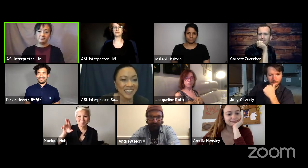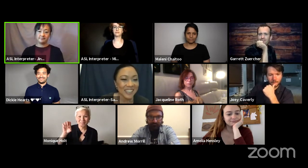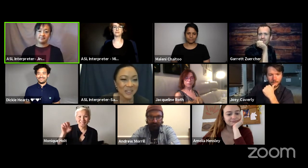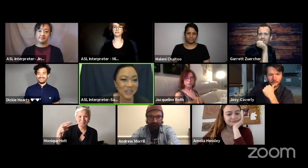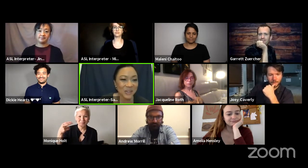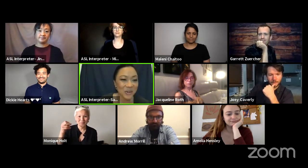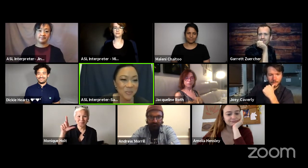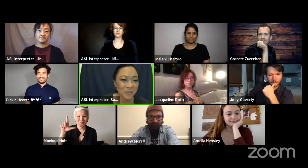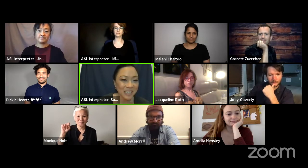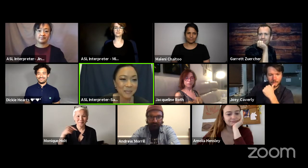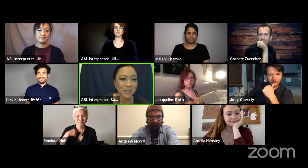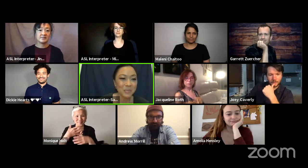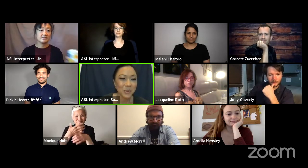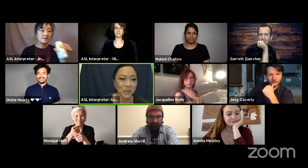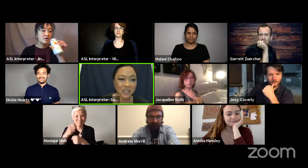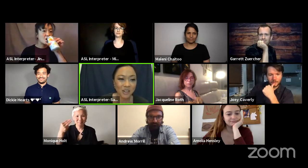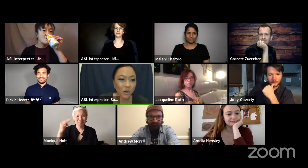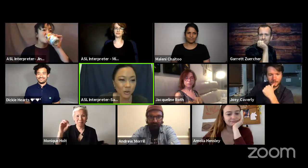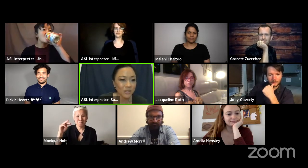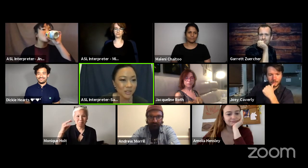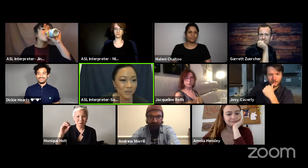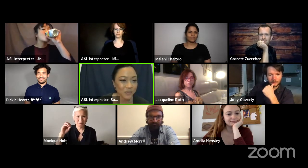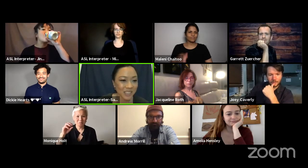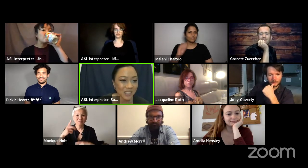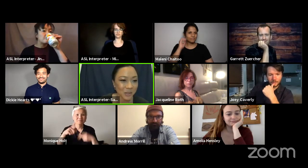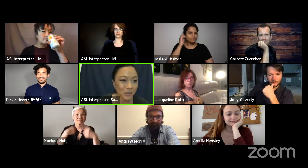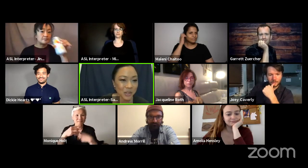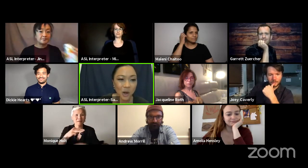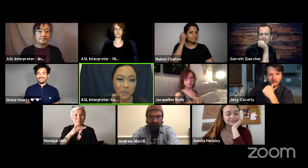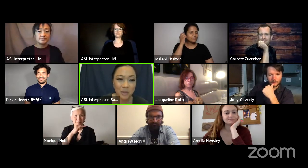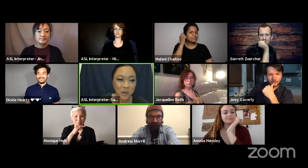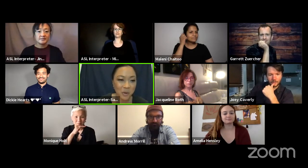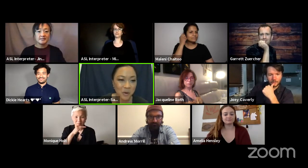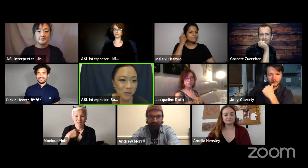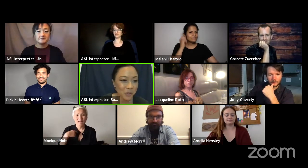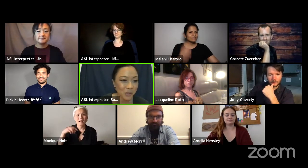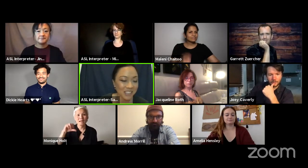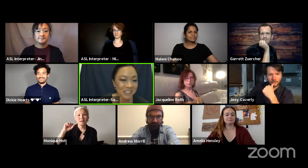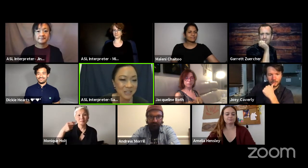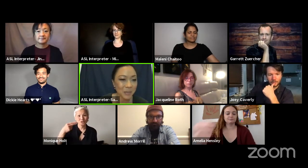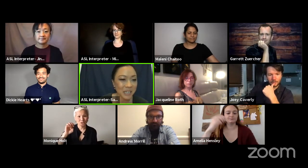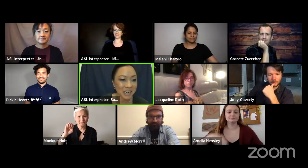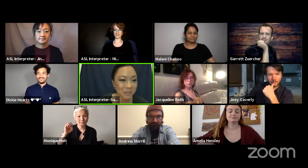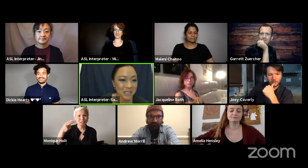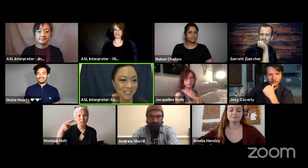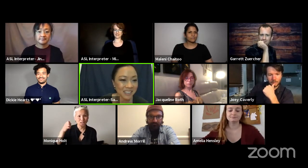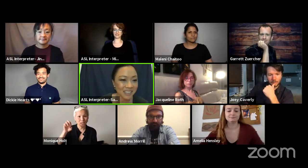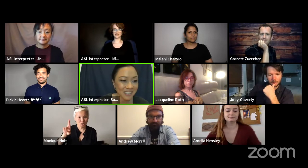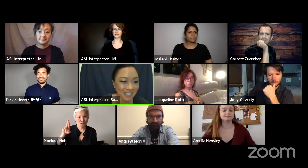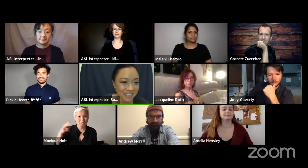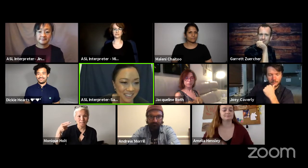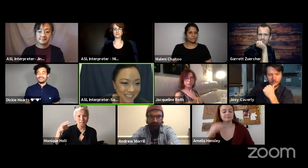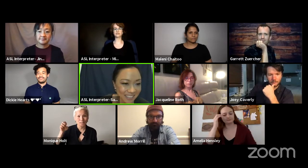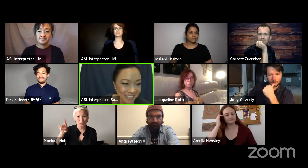Hello, my name is Monique Holt. You can call me Momo for short, and this is my name sign.